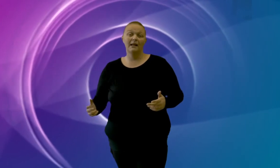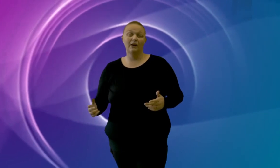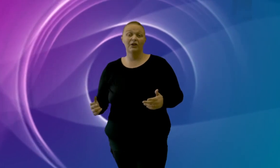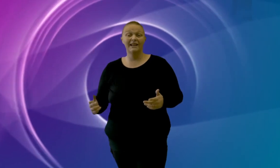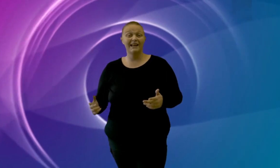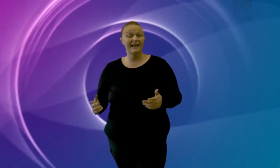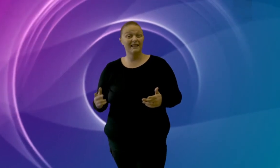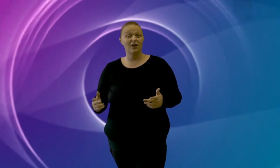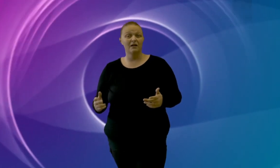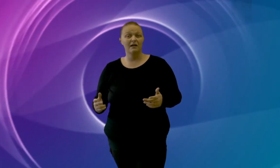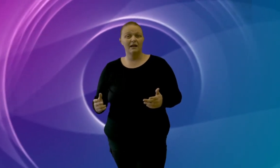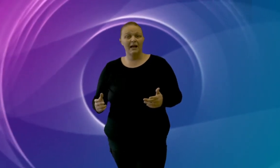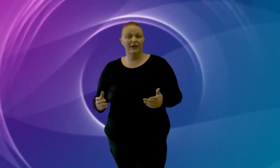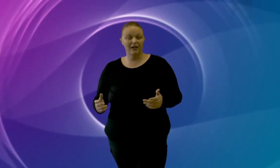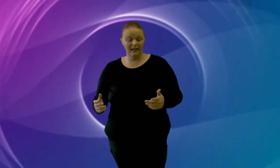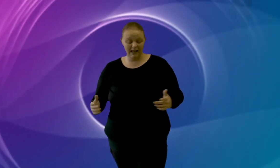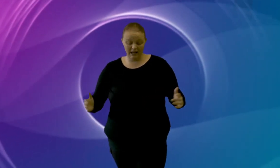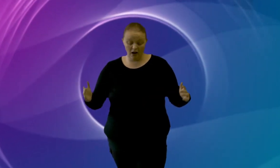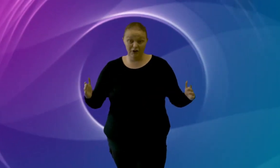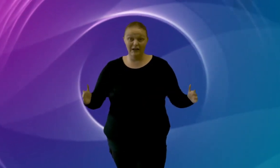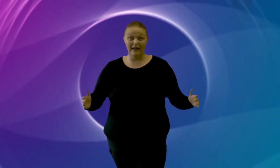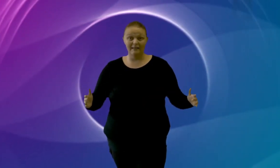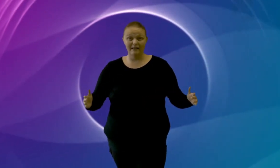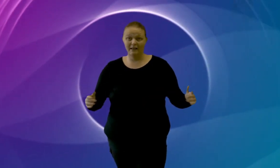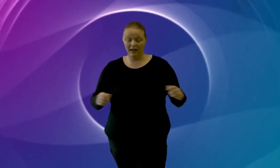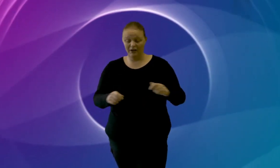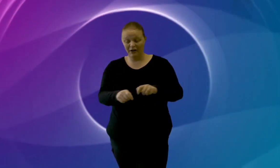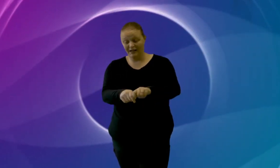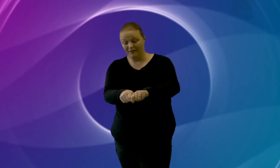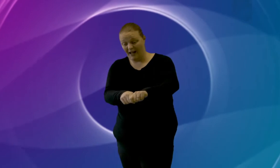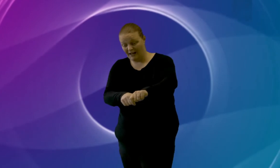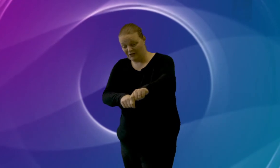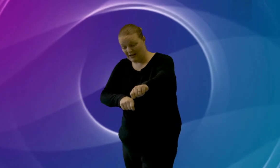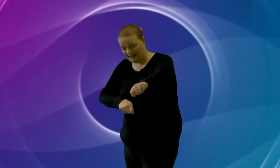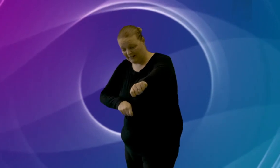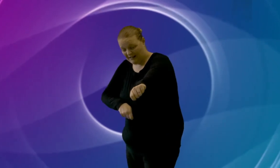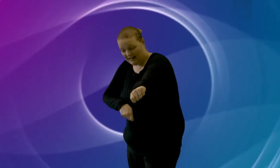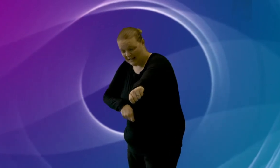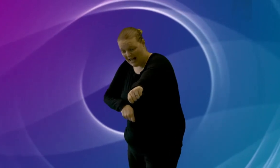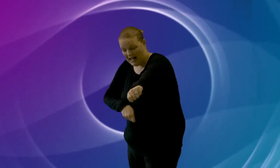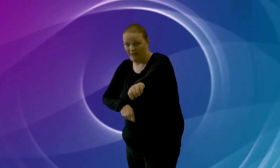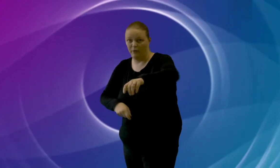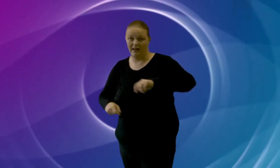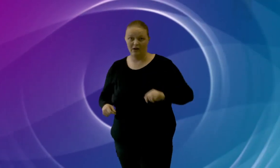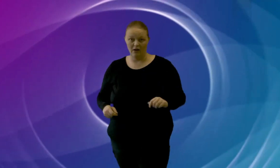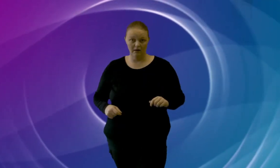Now you're gonna take the yarn and you're gonna lay it on your desk and you're gonna divide your desk in half with that yarn.